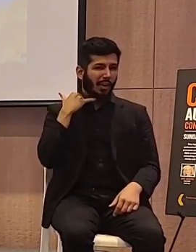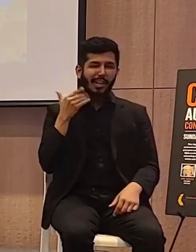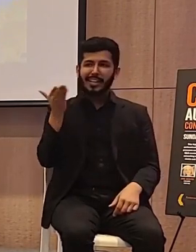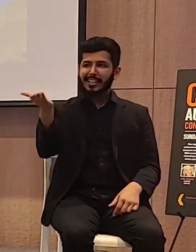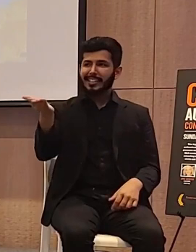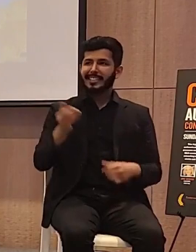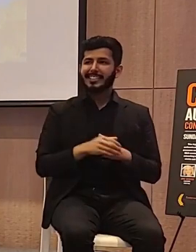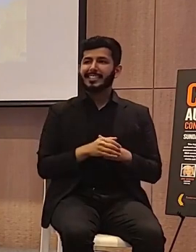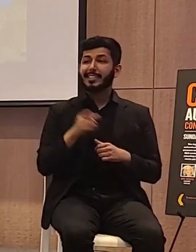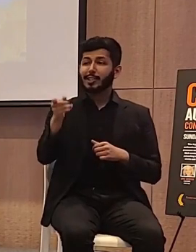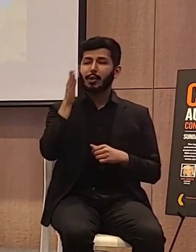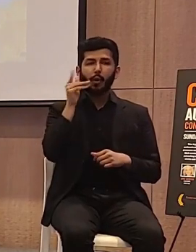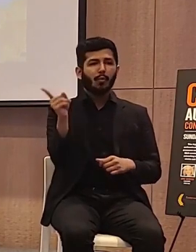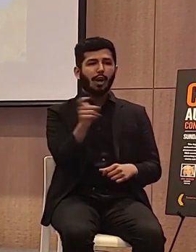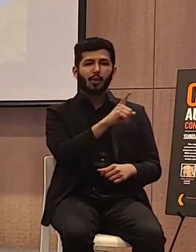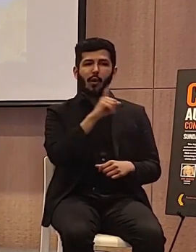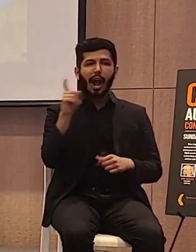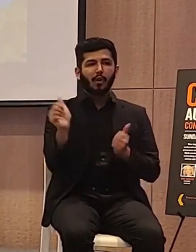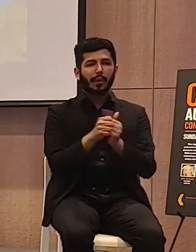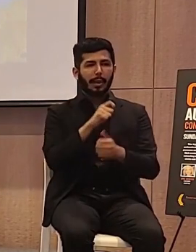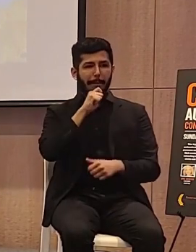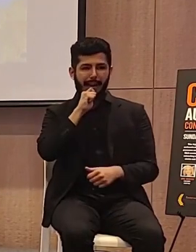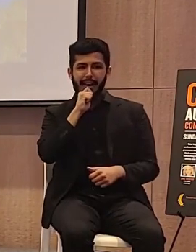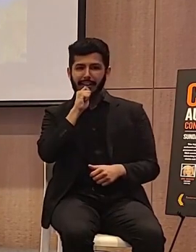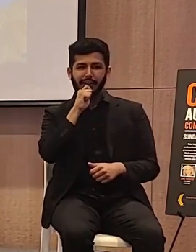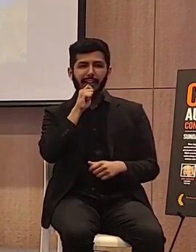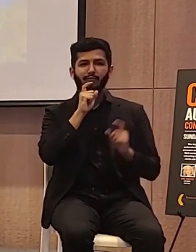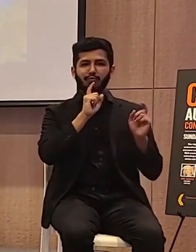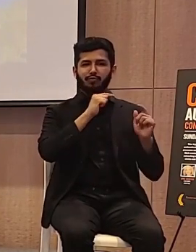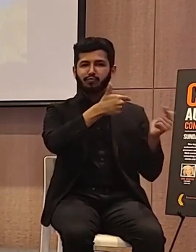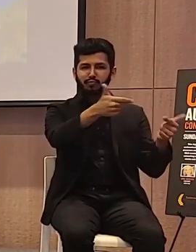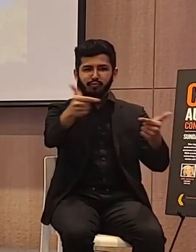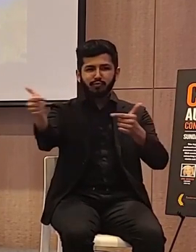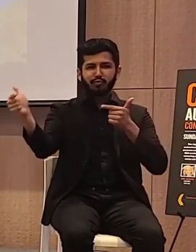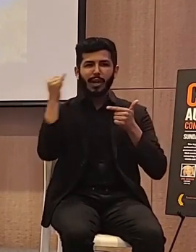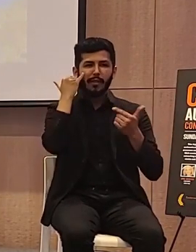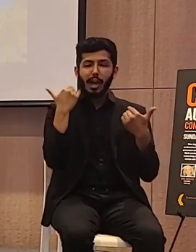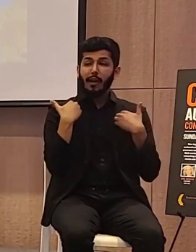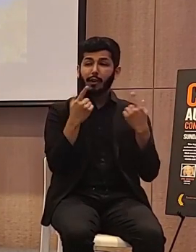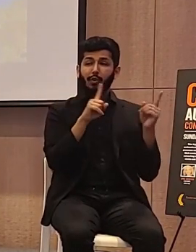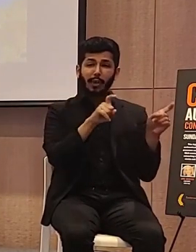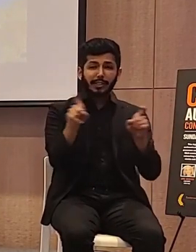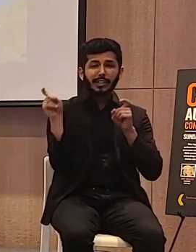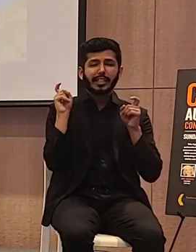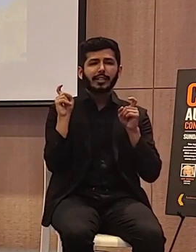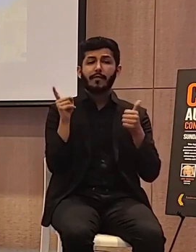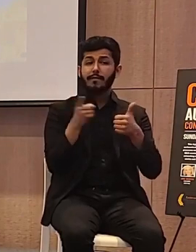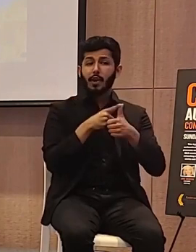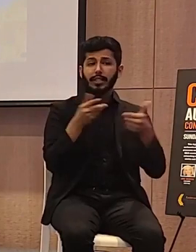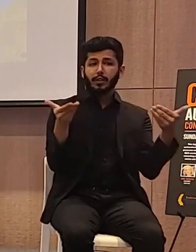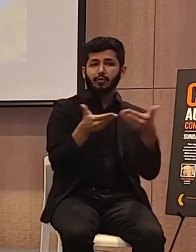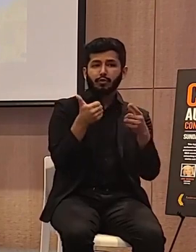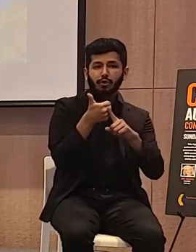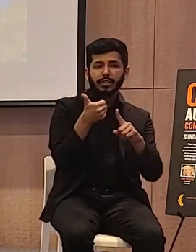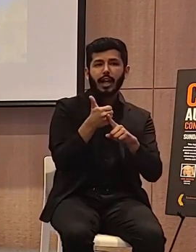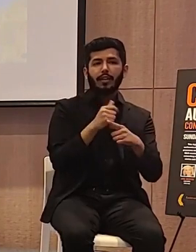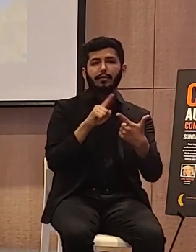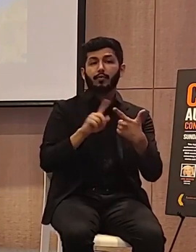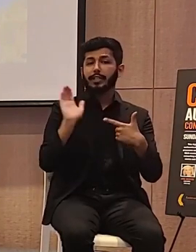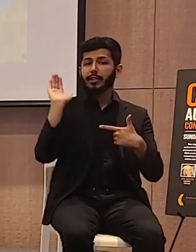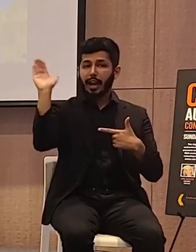gonna rove around with the microphone. So if you have questions, we want you to introduce yourself, raise your hand.